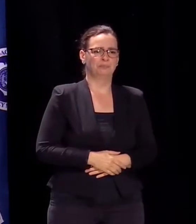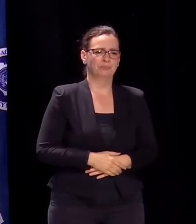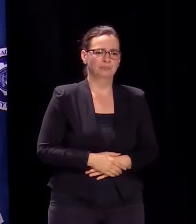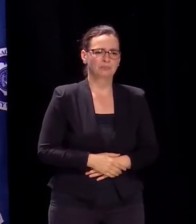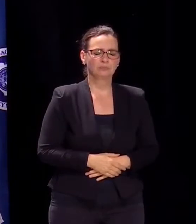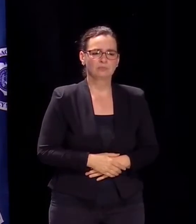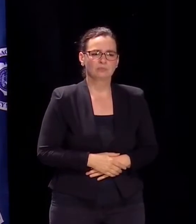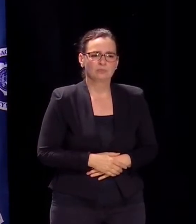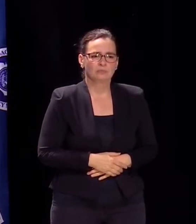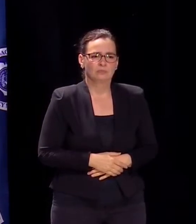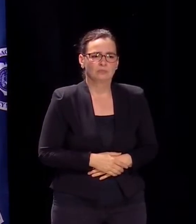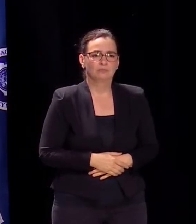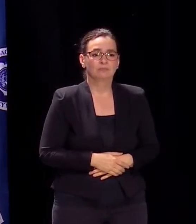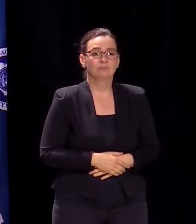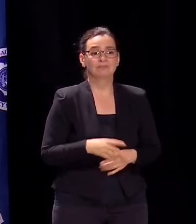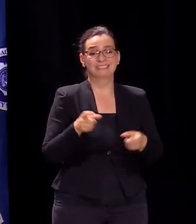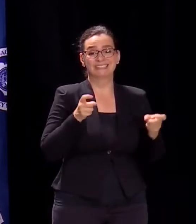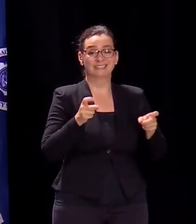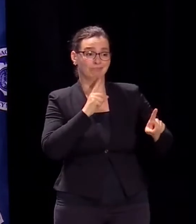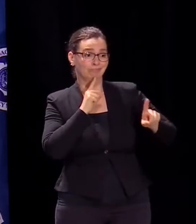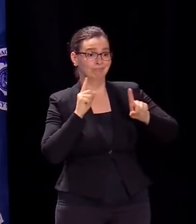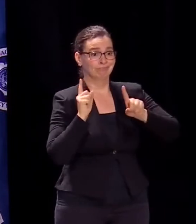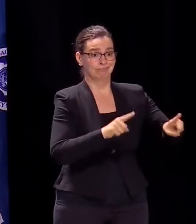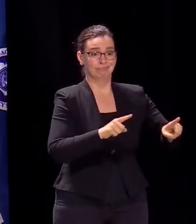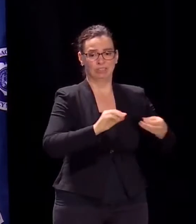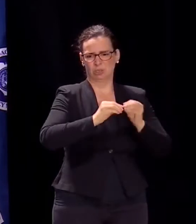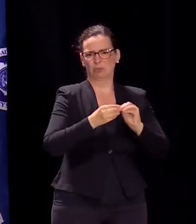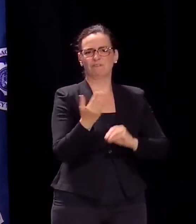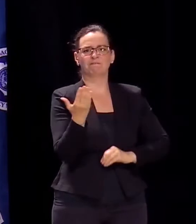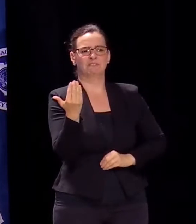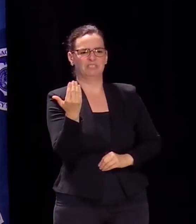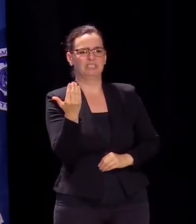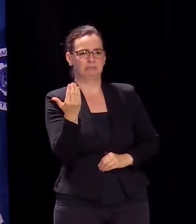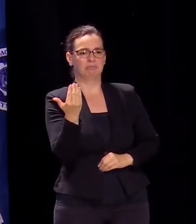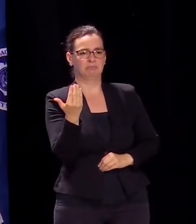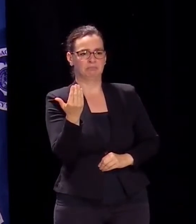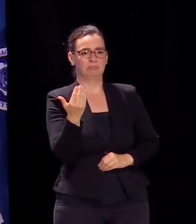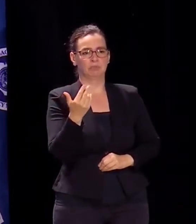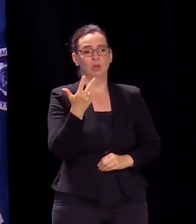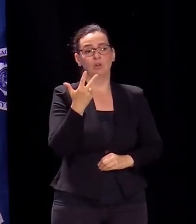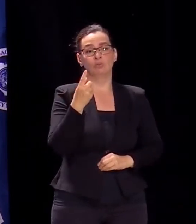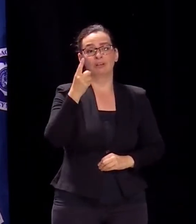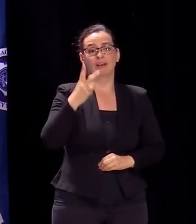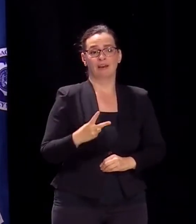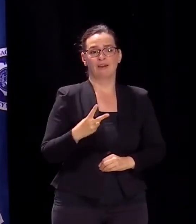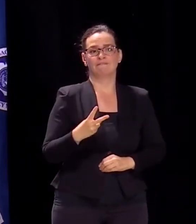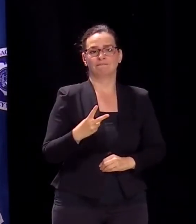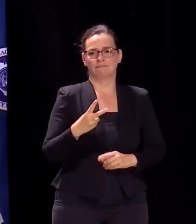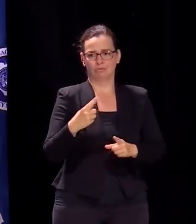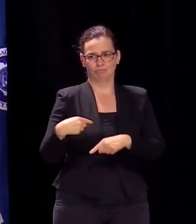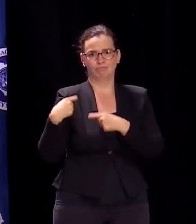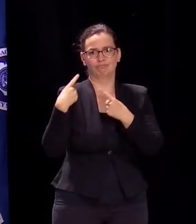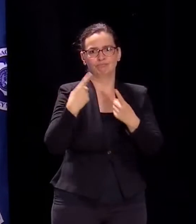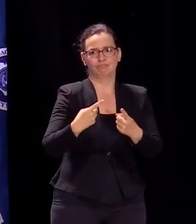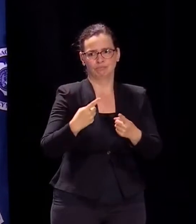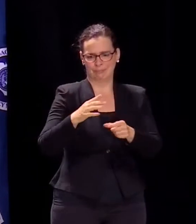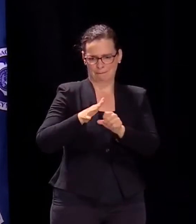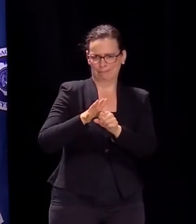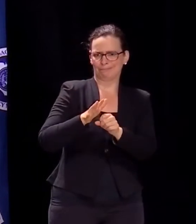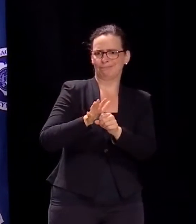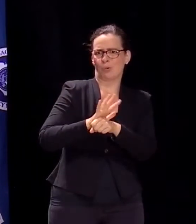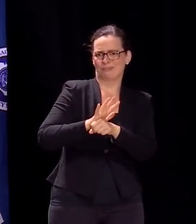15. Over the past 3.5 months, we learned a lot about COVID. One of our biggest takeaways is the faster we